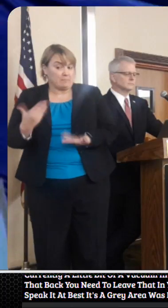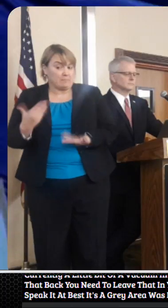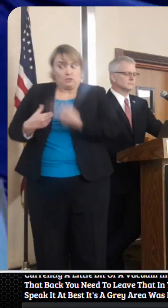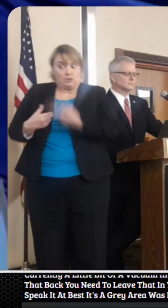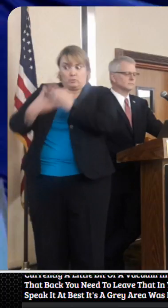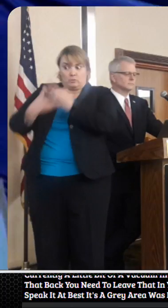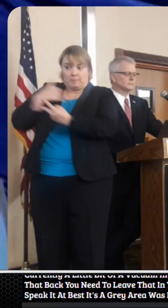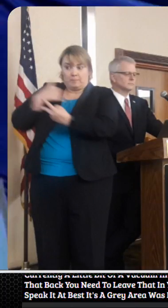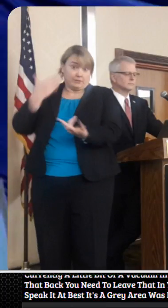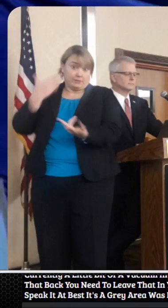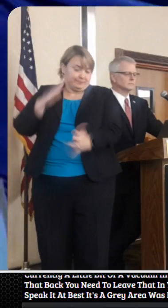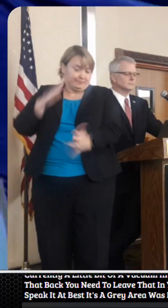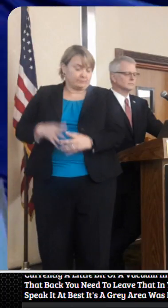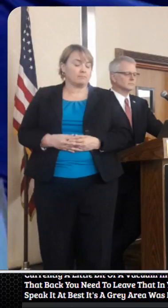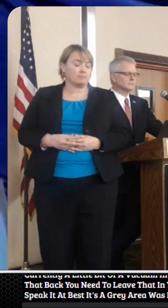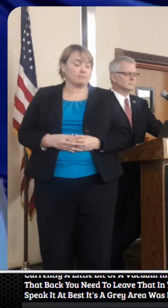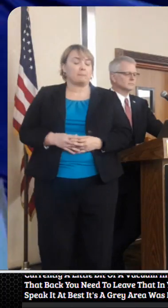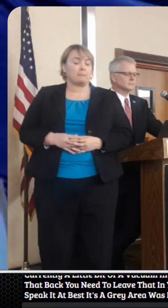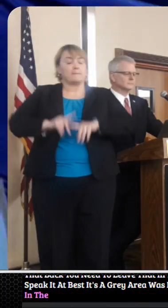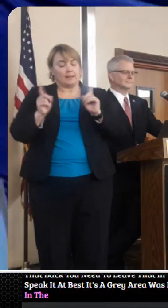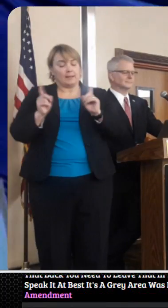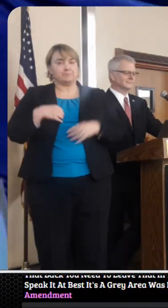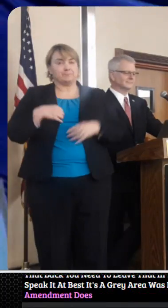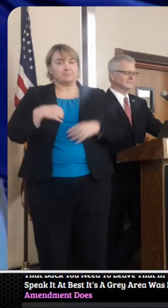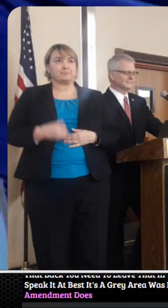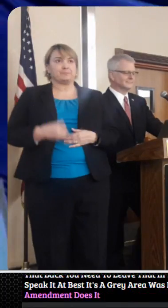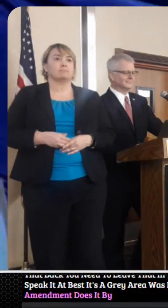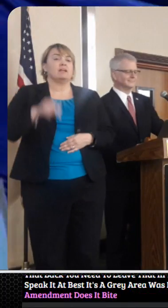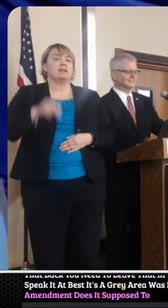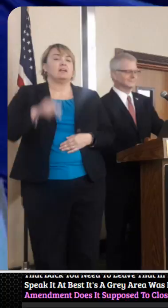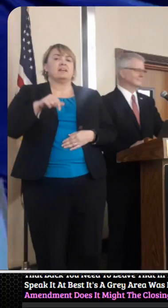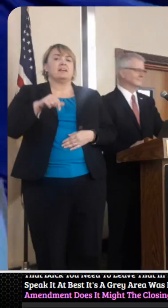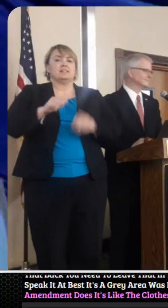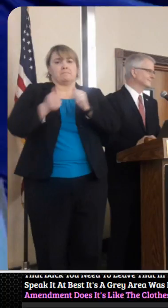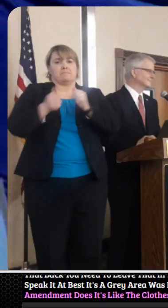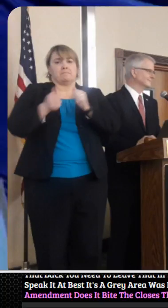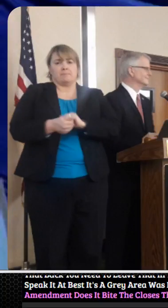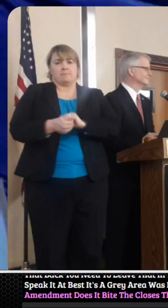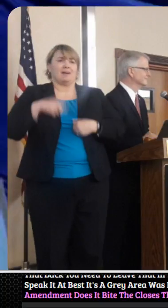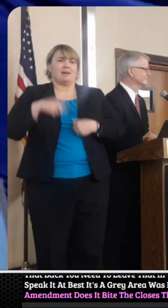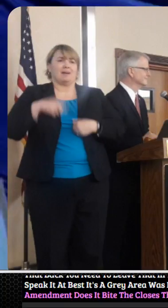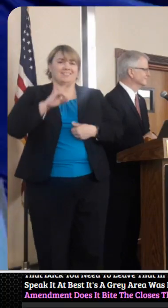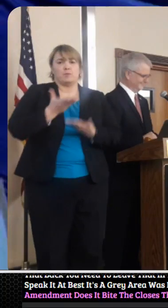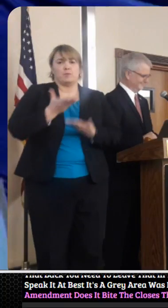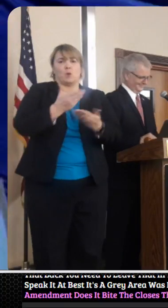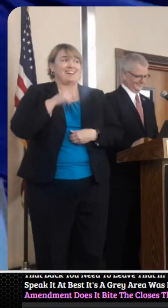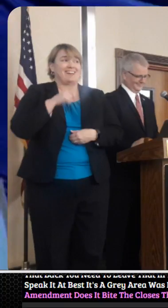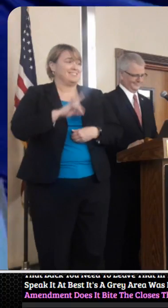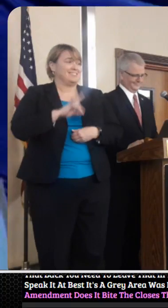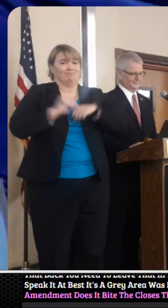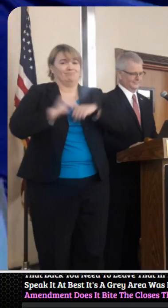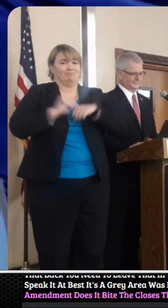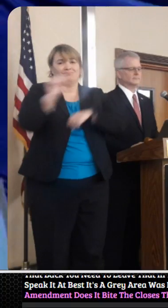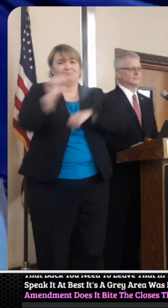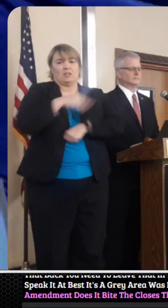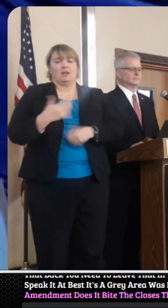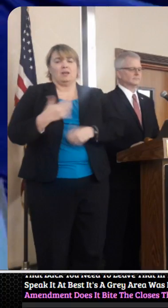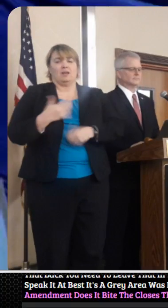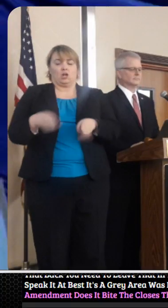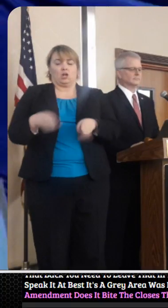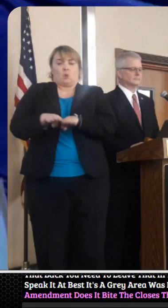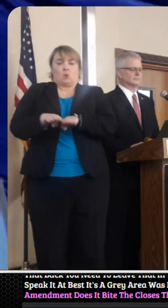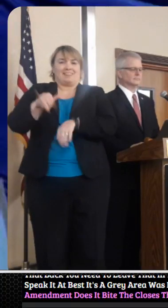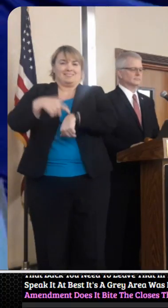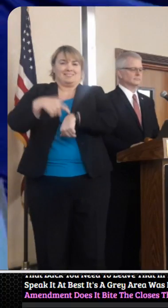this proposed and noticed amendment does is basically closes that time gap. We have precedents for doing this. The